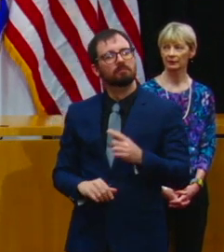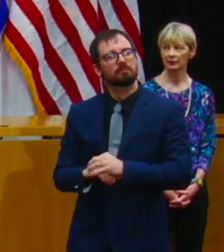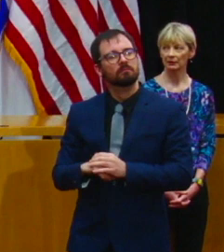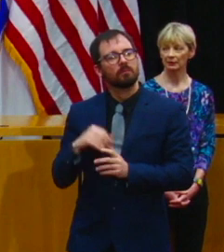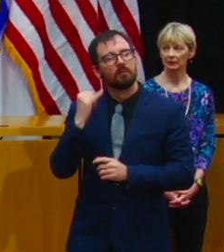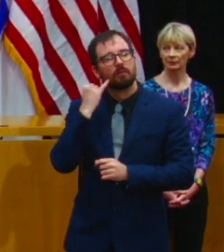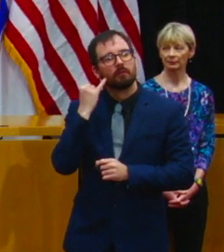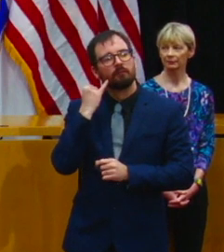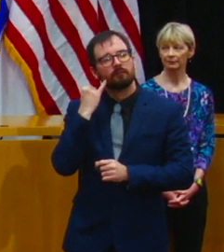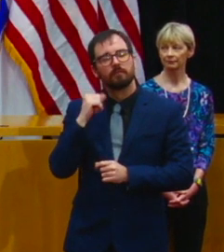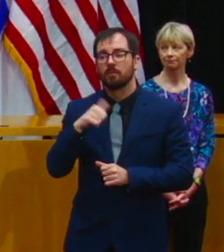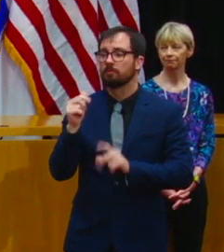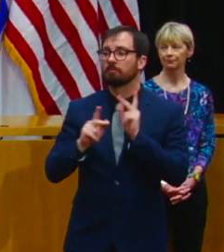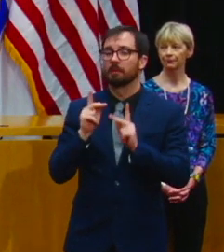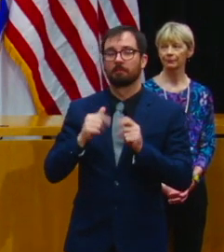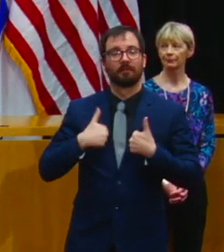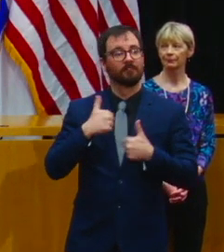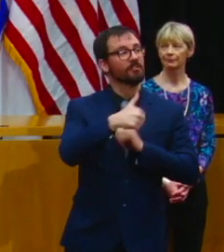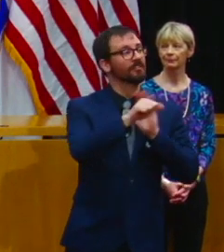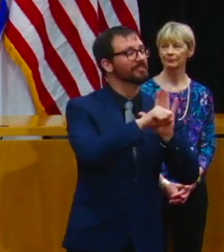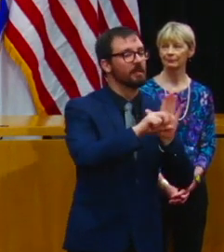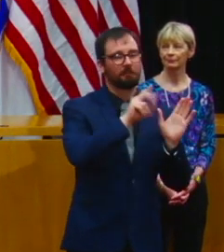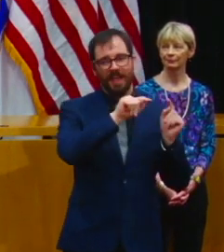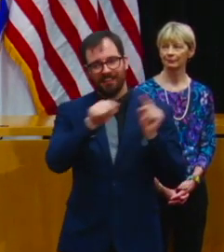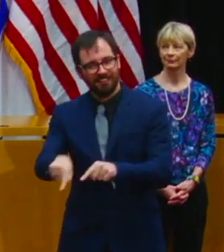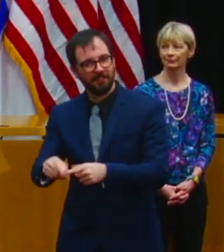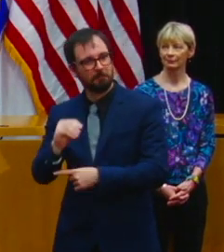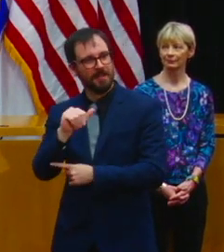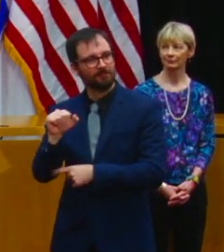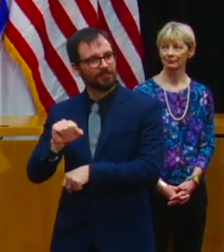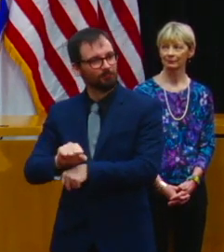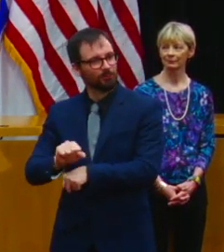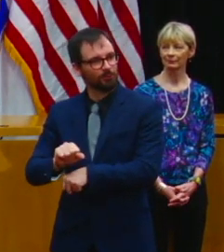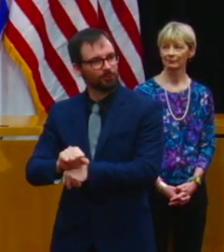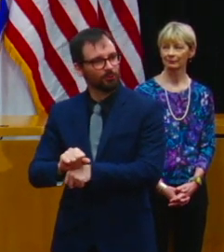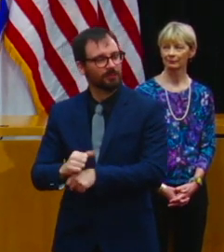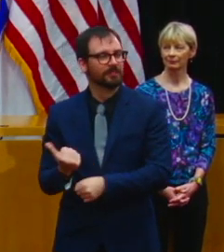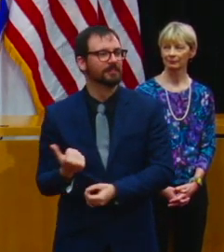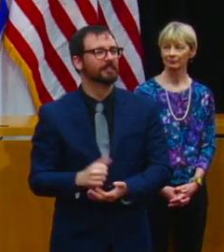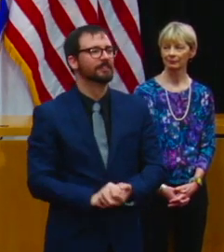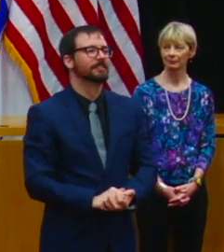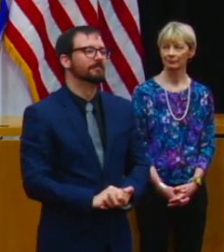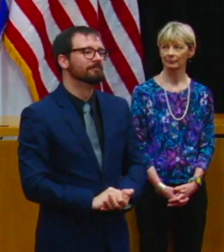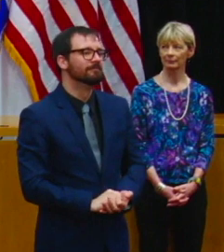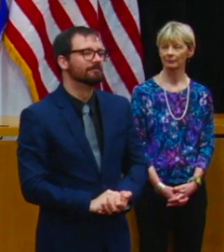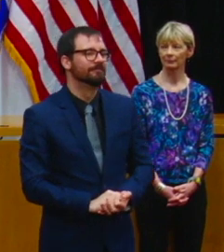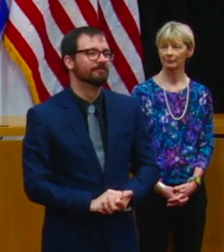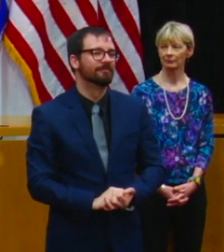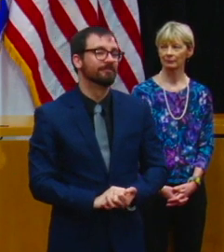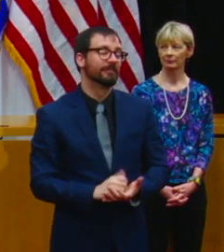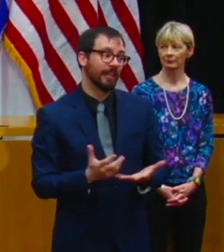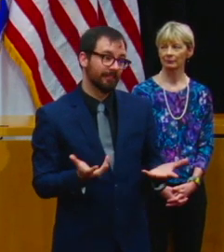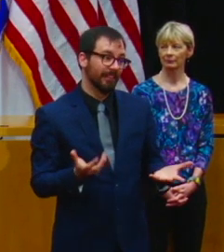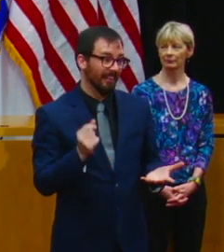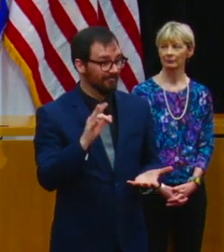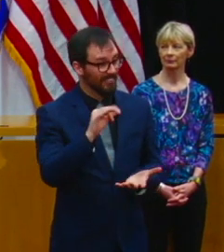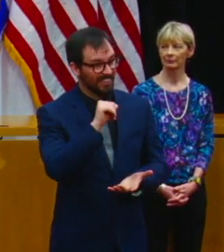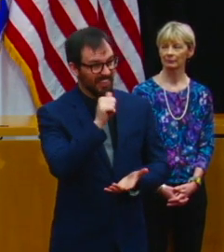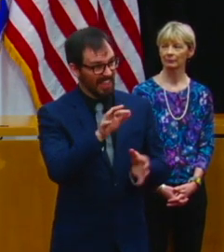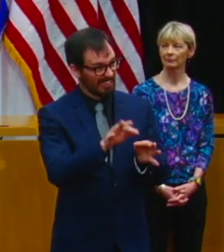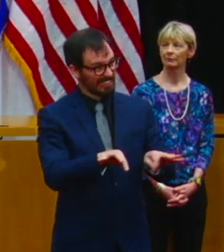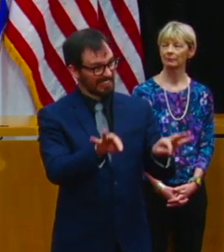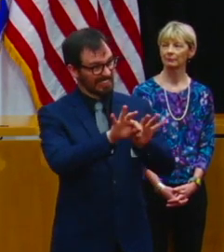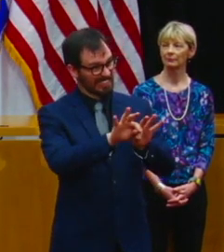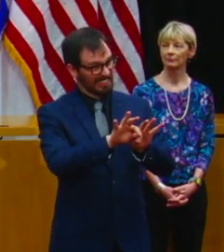Massachusetts? Well, first of all, we've obviously shut down a lot of non-essential operations. And